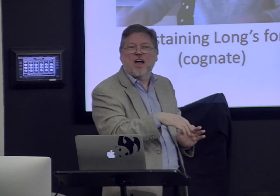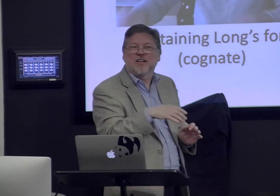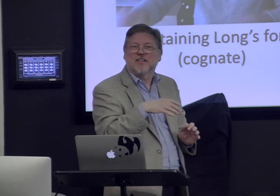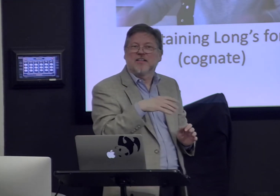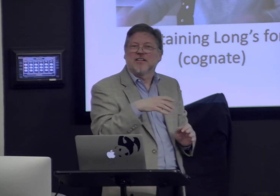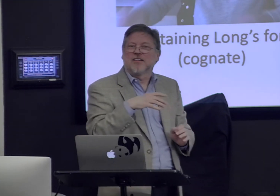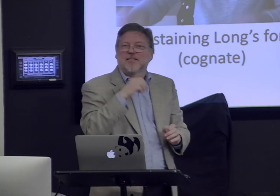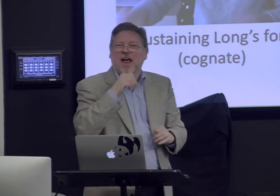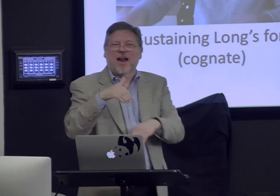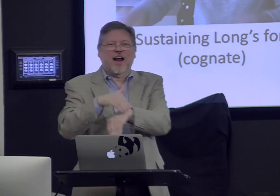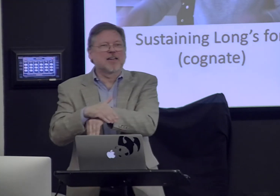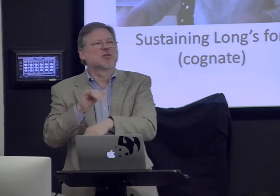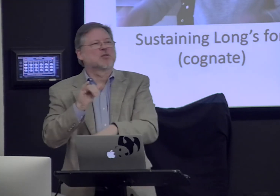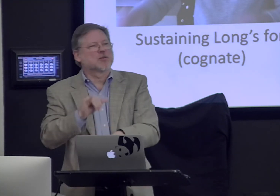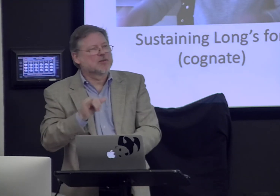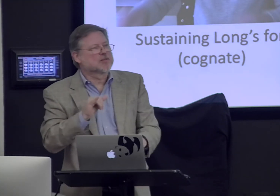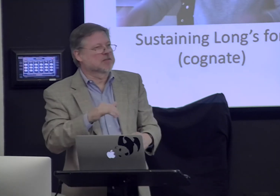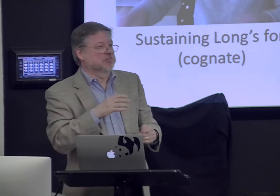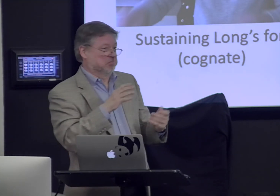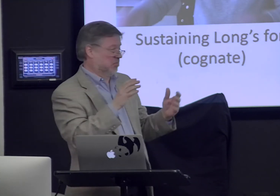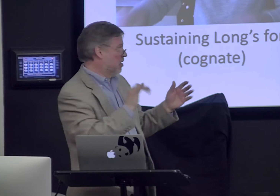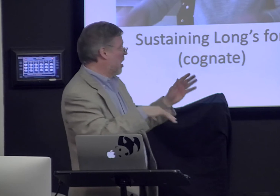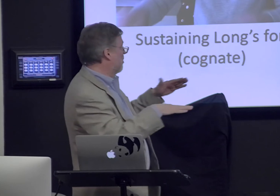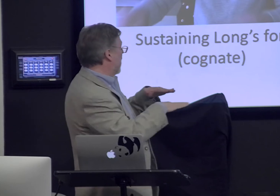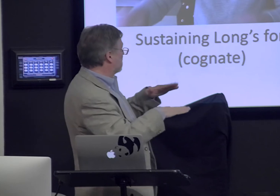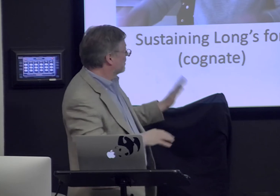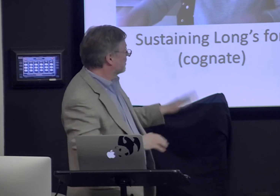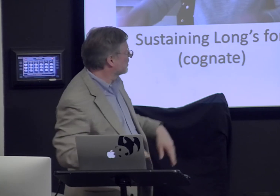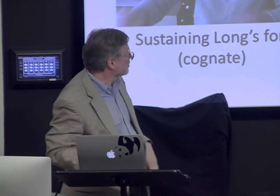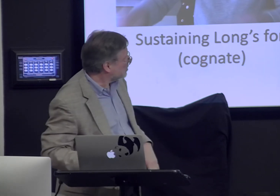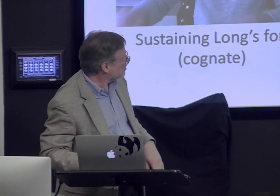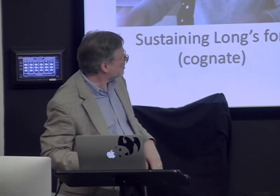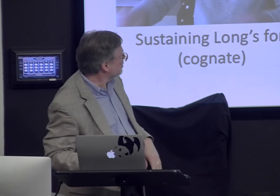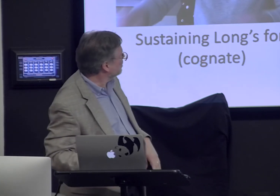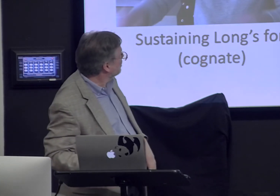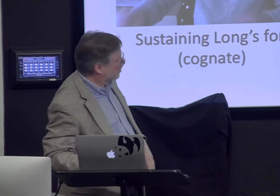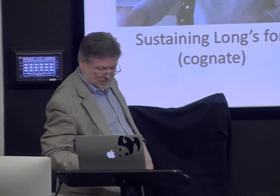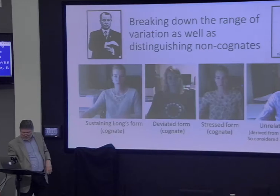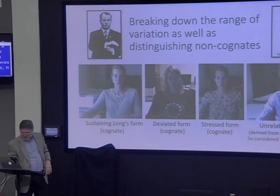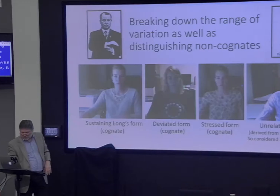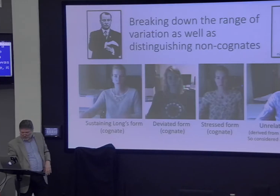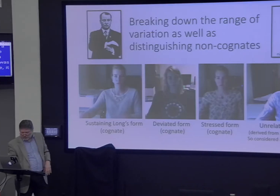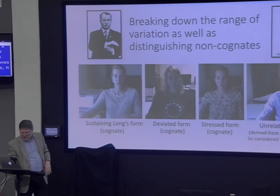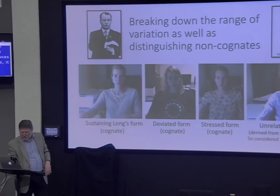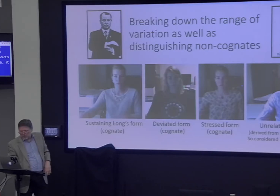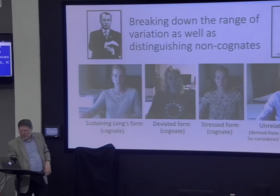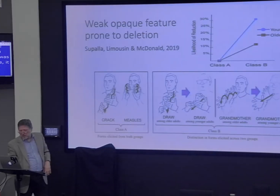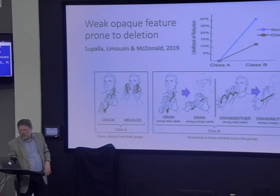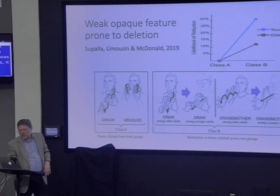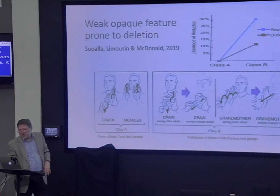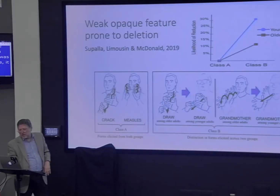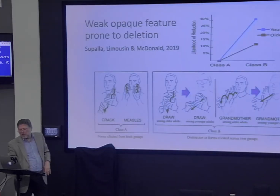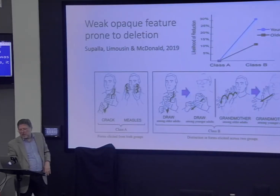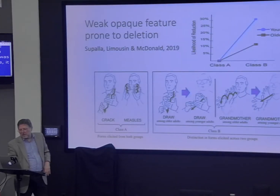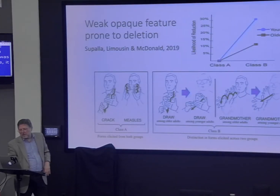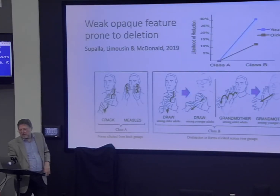Now, of course, it's a sign that we see in use to refer to something happening all night. But